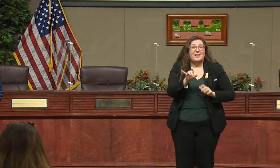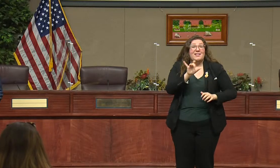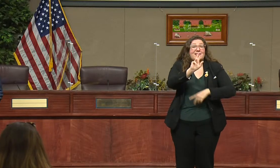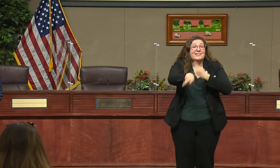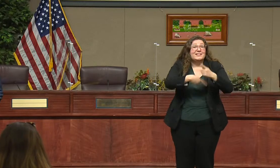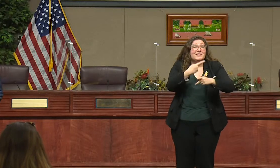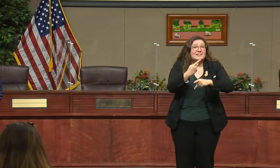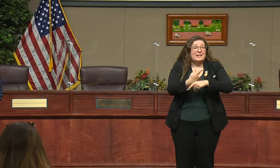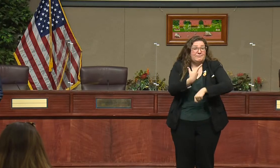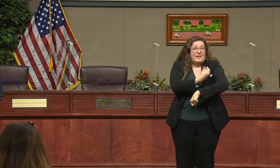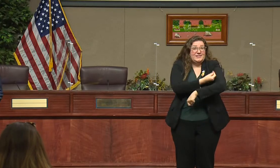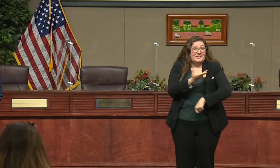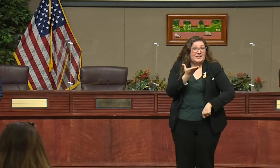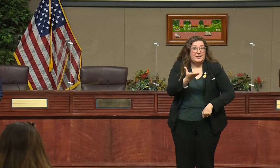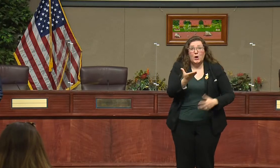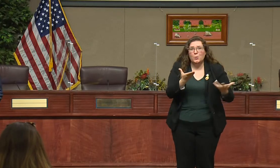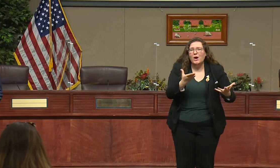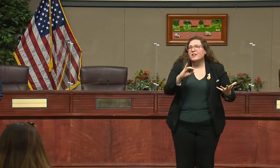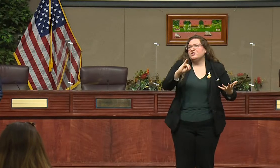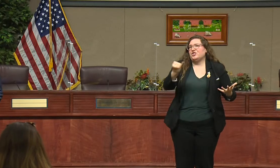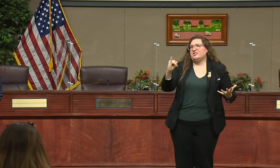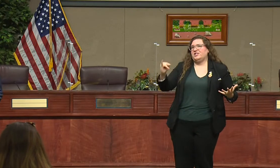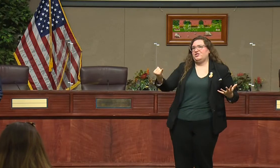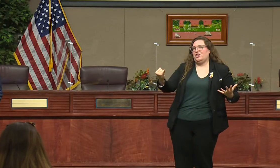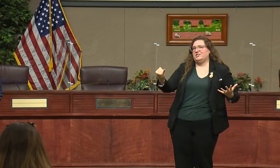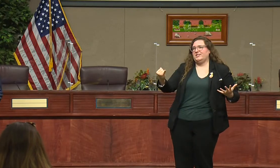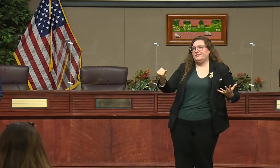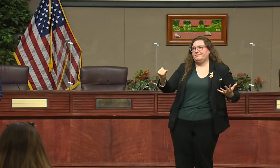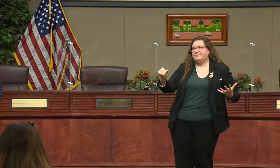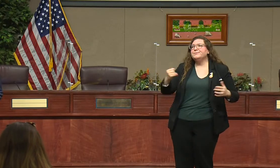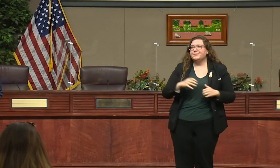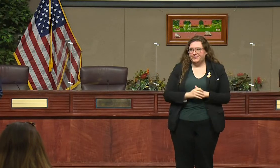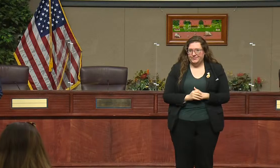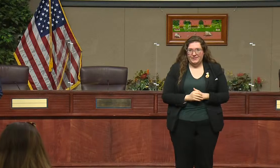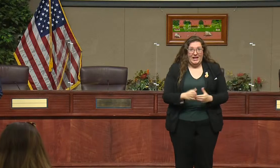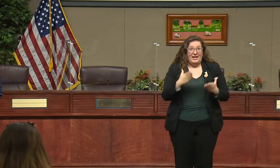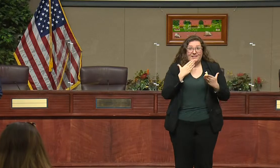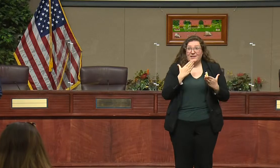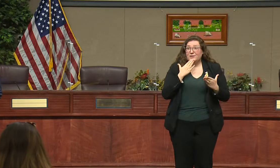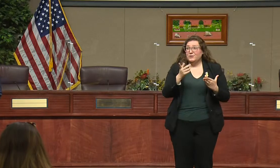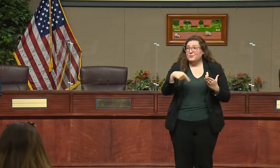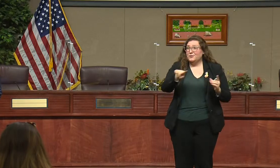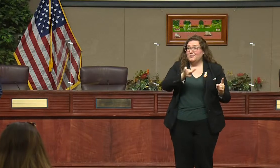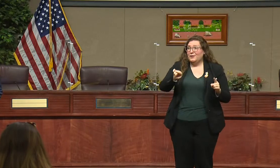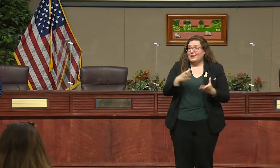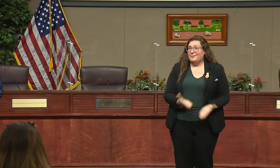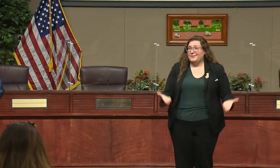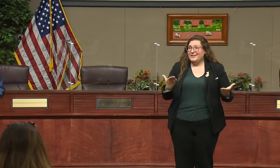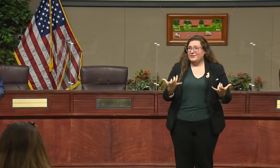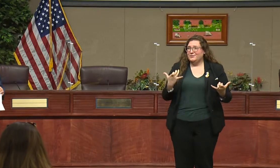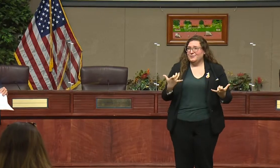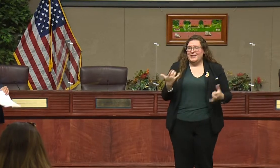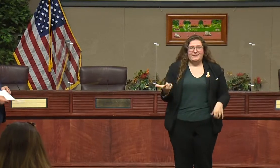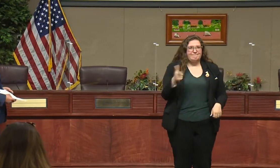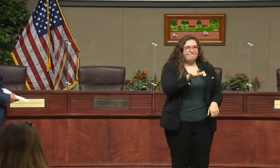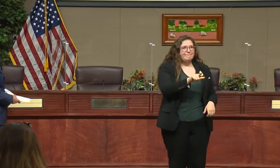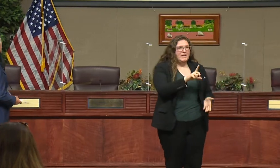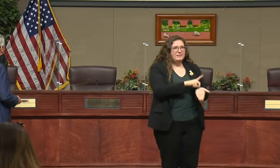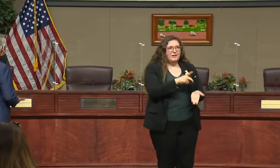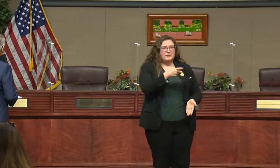vaccine, so it'll be open tomorrow according to the state criteria. Thank you for being here today. Dr. Pino. Thank you,